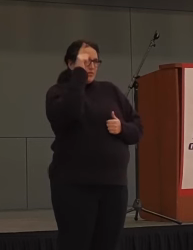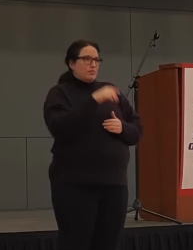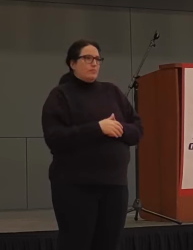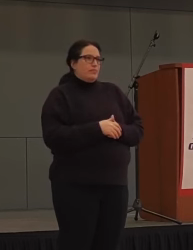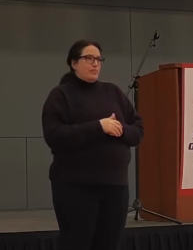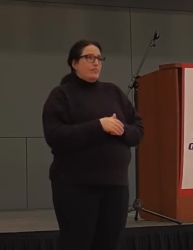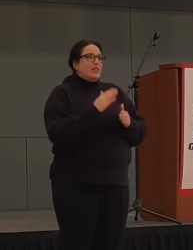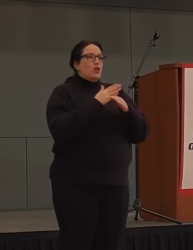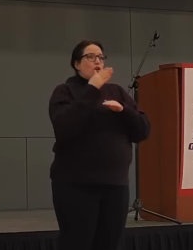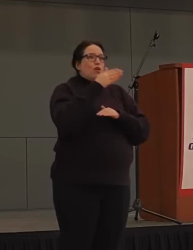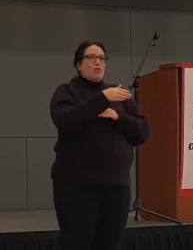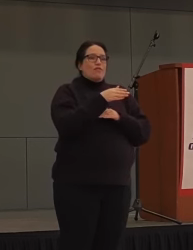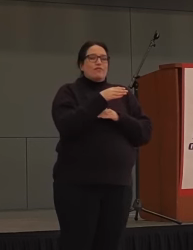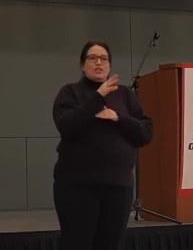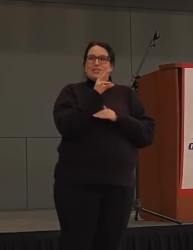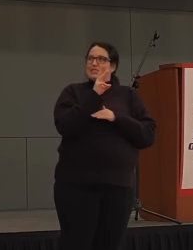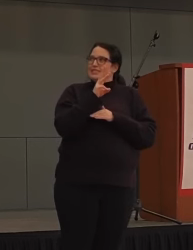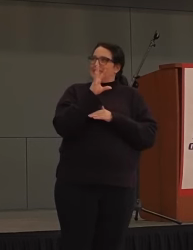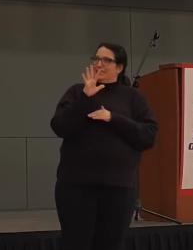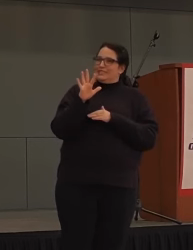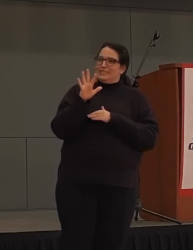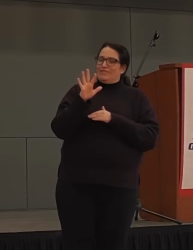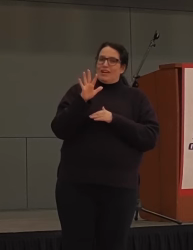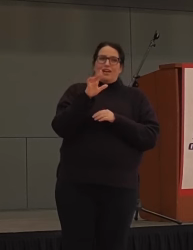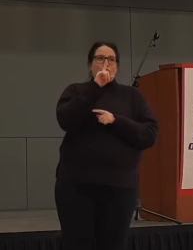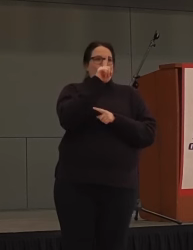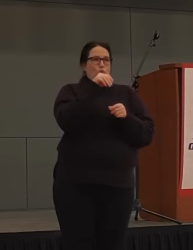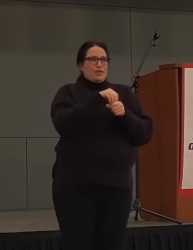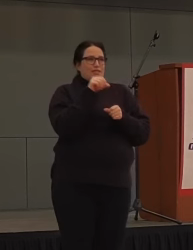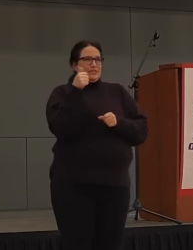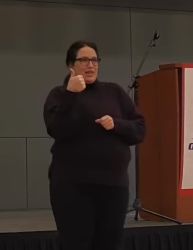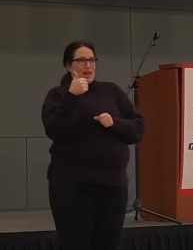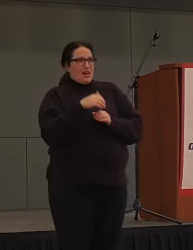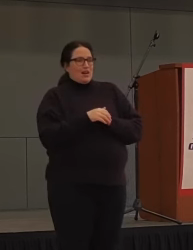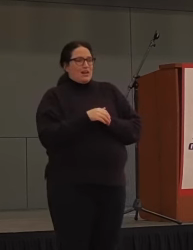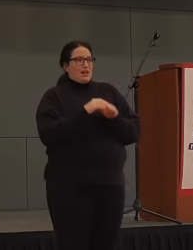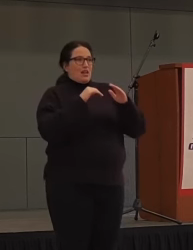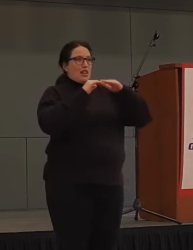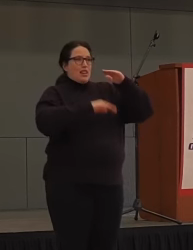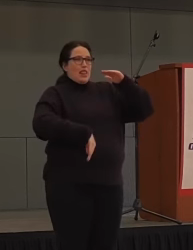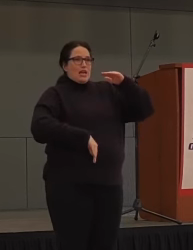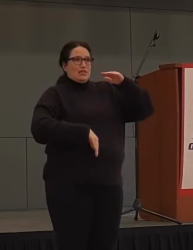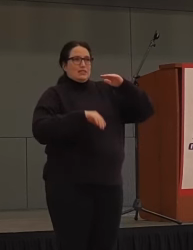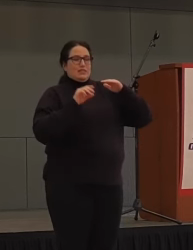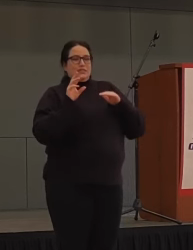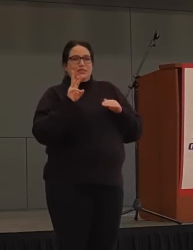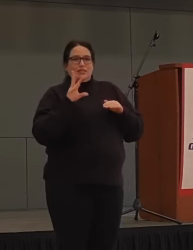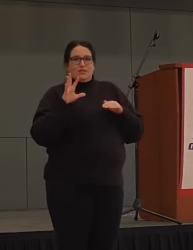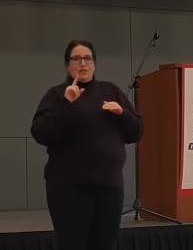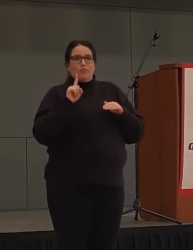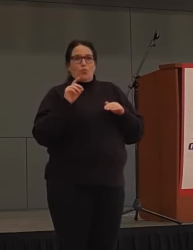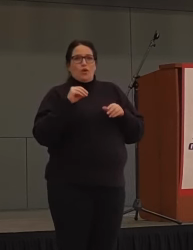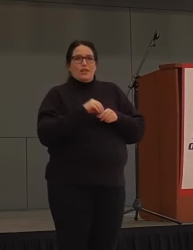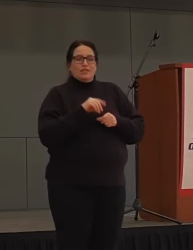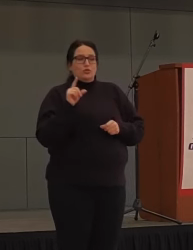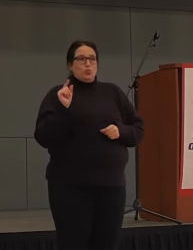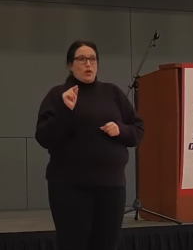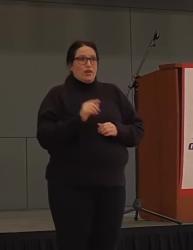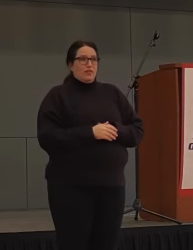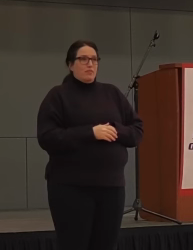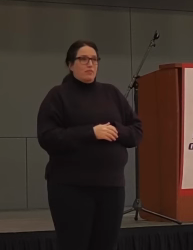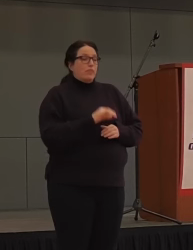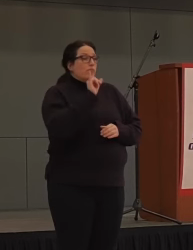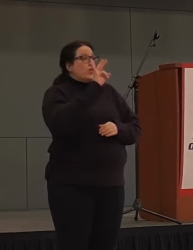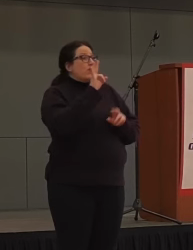in 10. Under the age of 65, it's 1 in 20. So if a person is